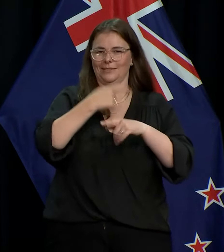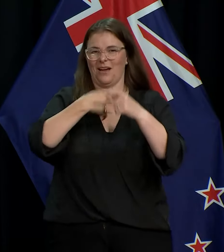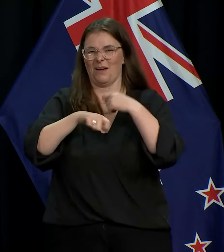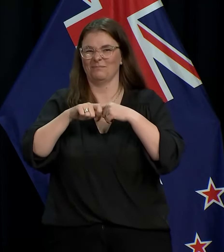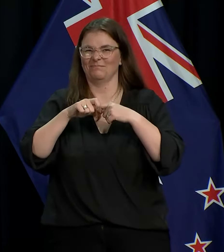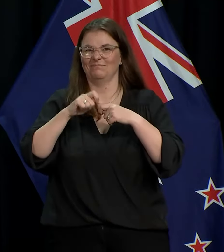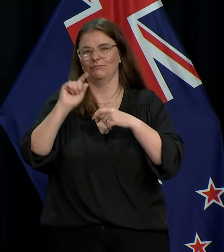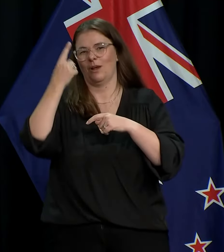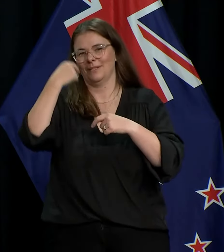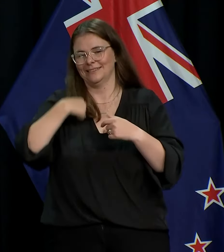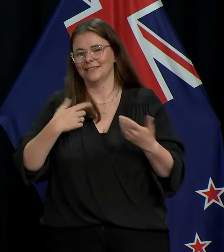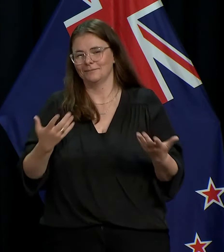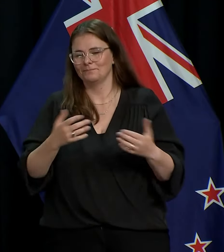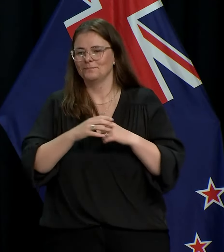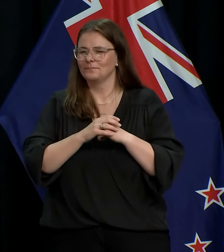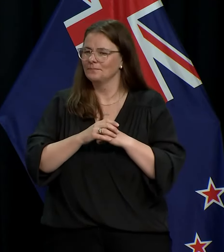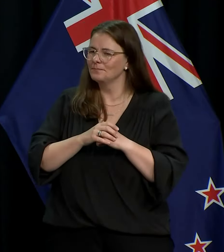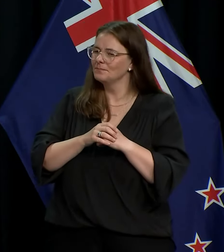years earlier, perhaps.